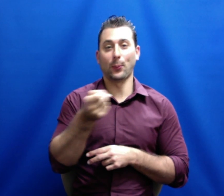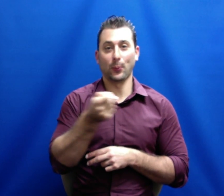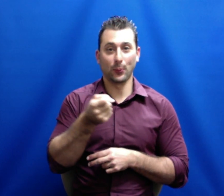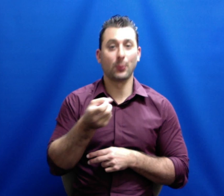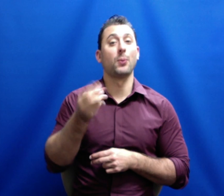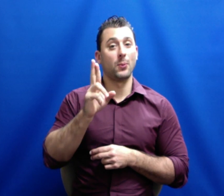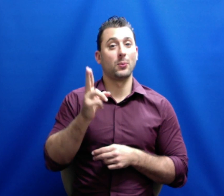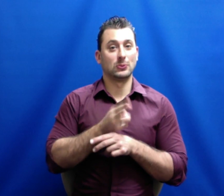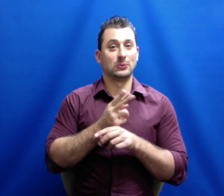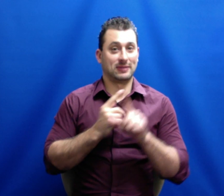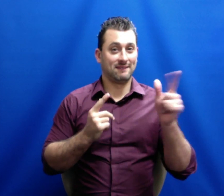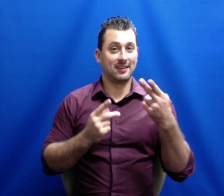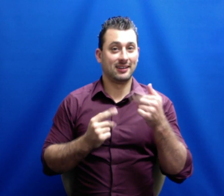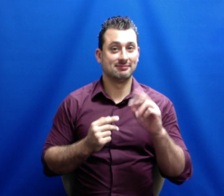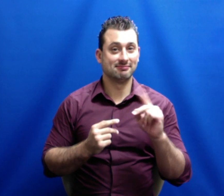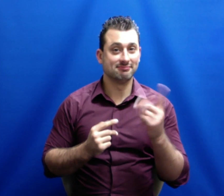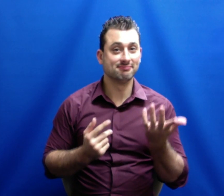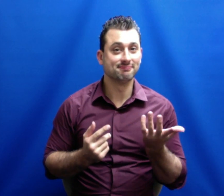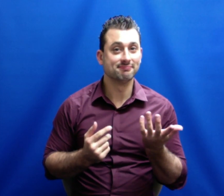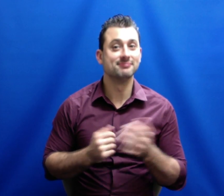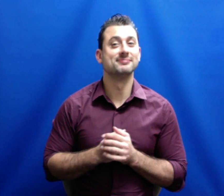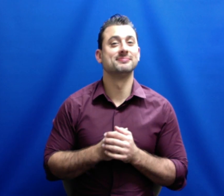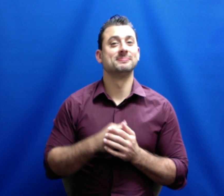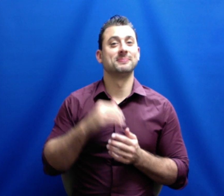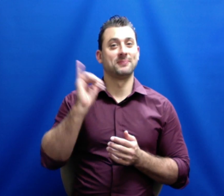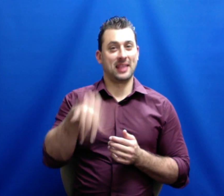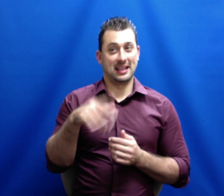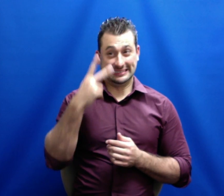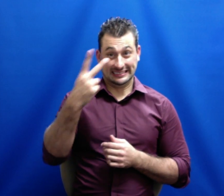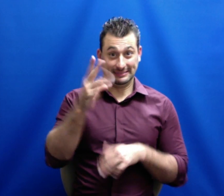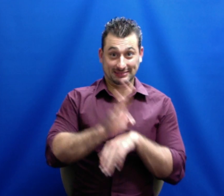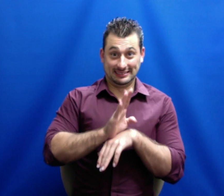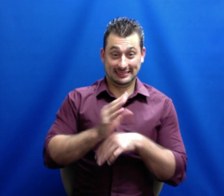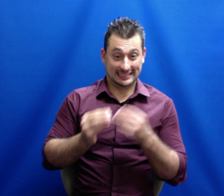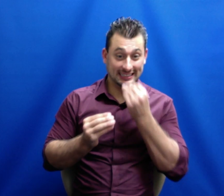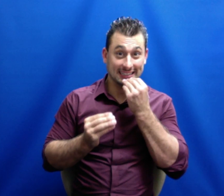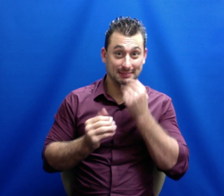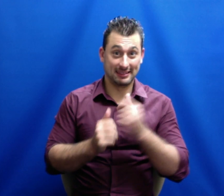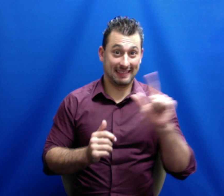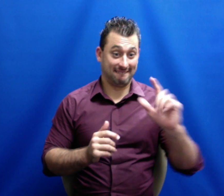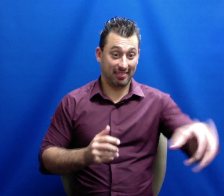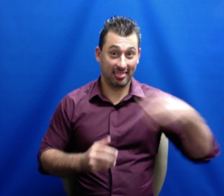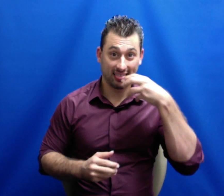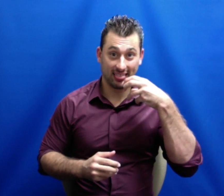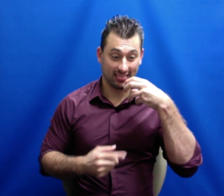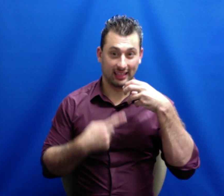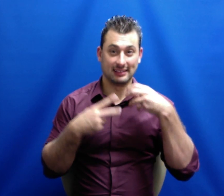water, and it's always done with the left hand. Now, seeing a businessman eat with his left hand is viewed upon